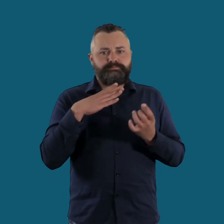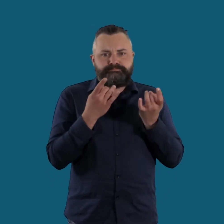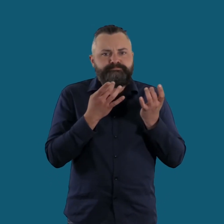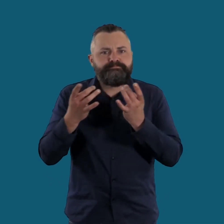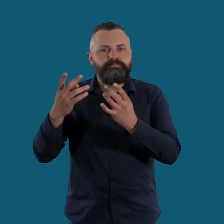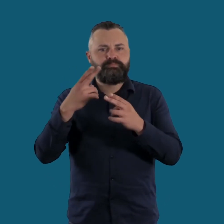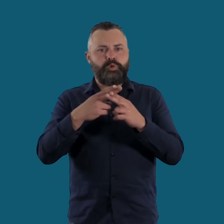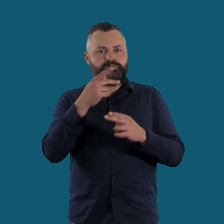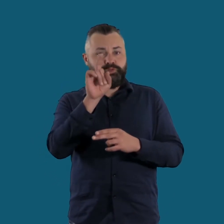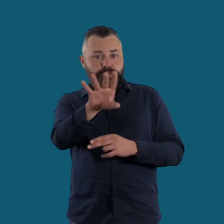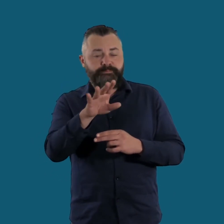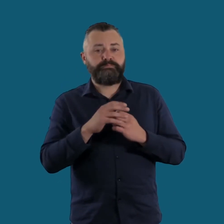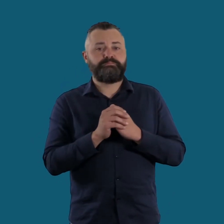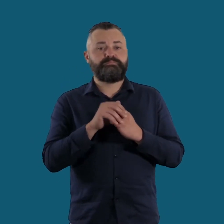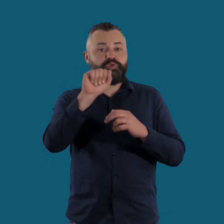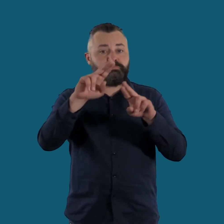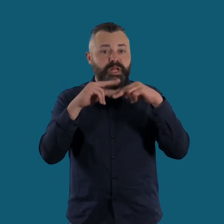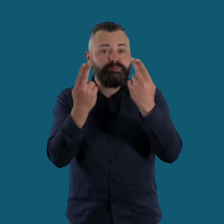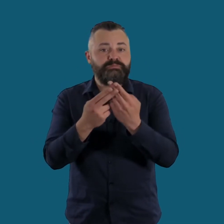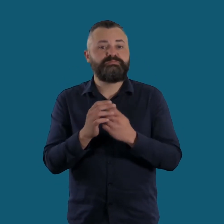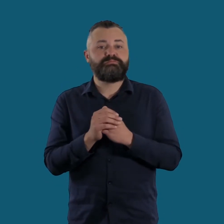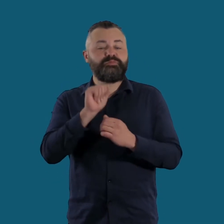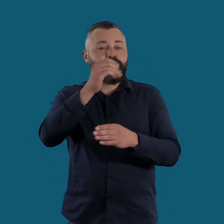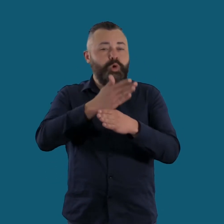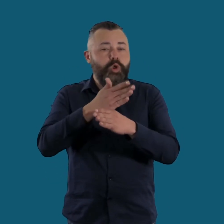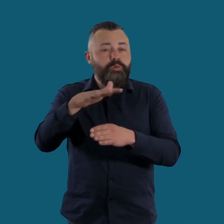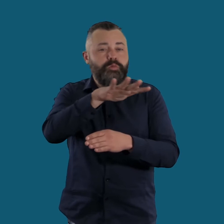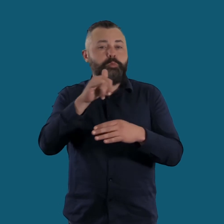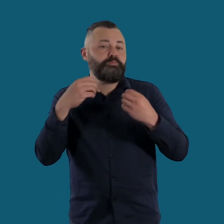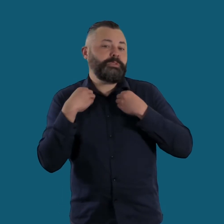How to prepare yourself, your family, your business or community for storms and floods.